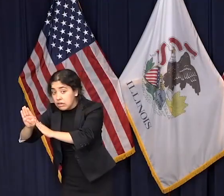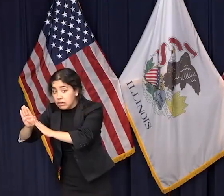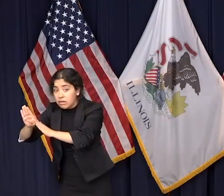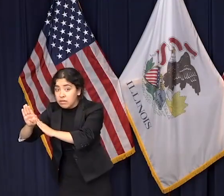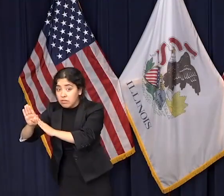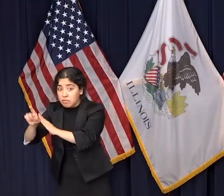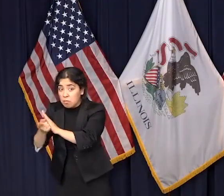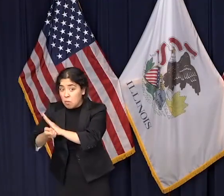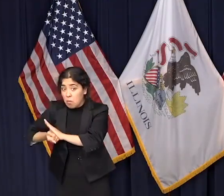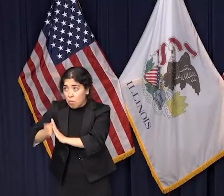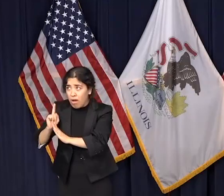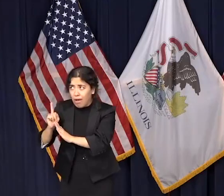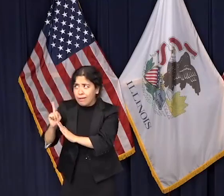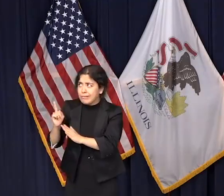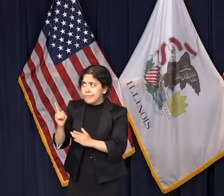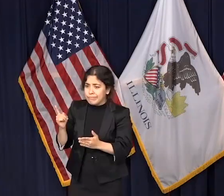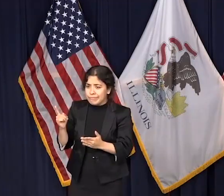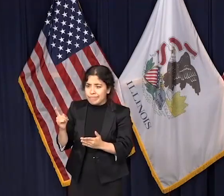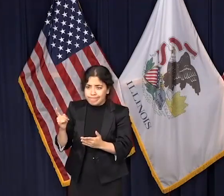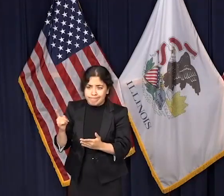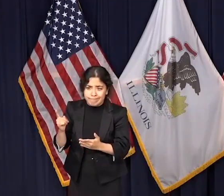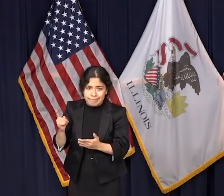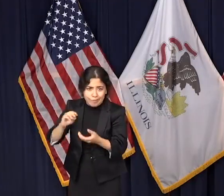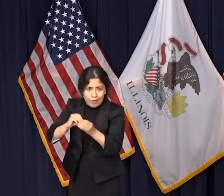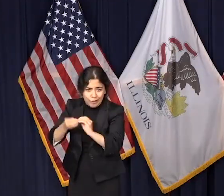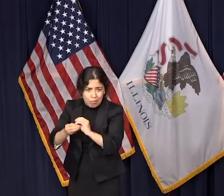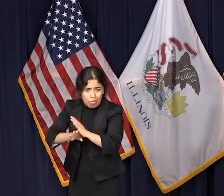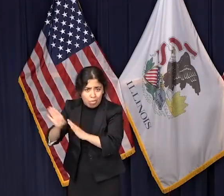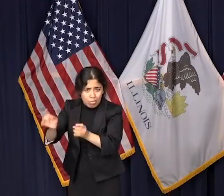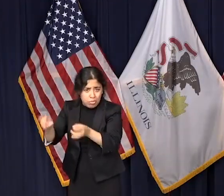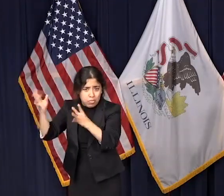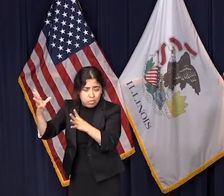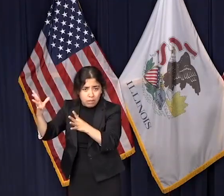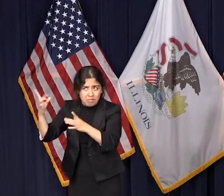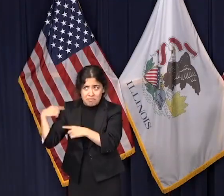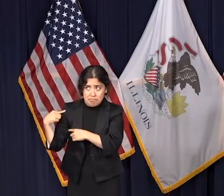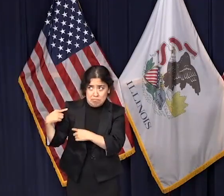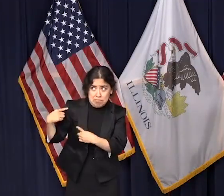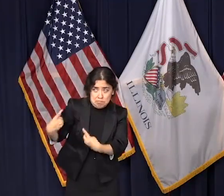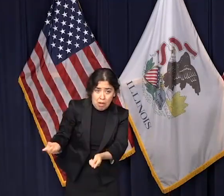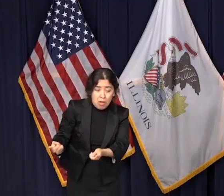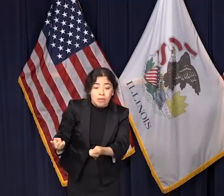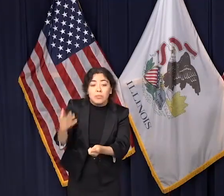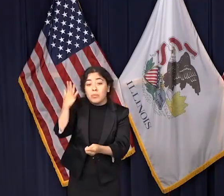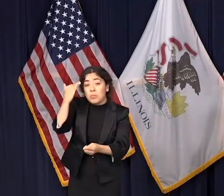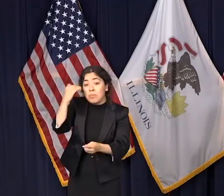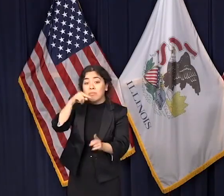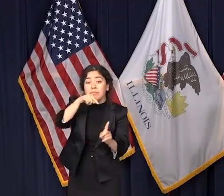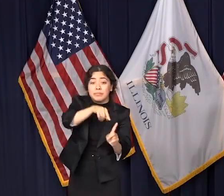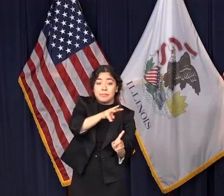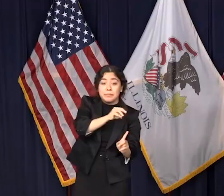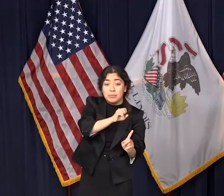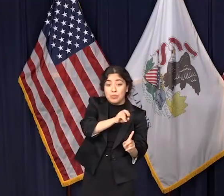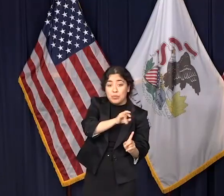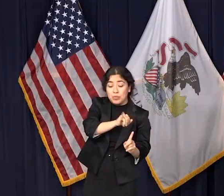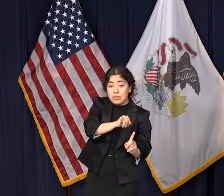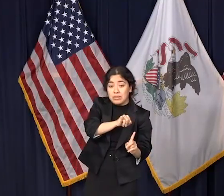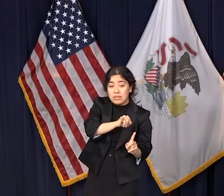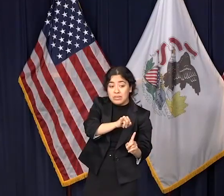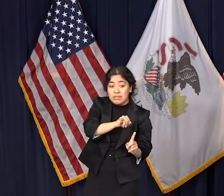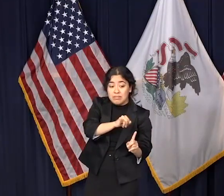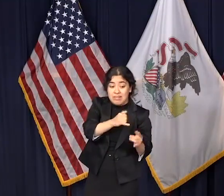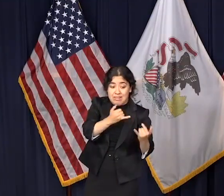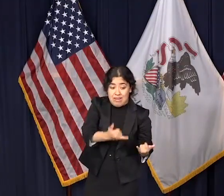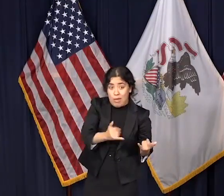some time now. This has been going on. Part of that is because the positivity rates in Missouri are so much higher than they